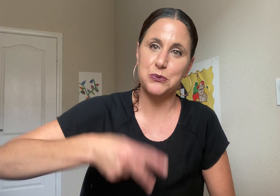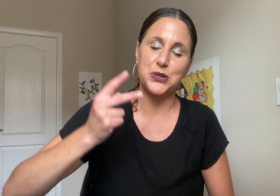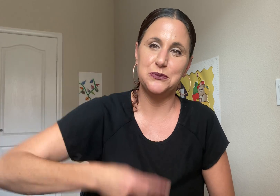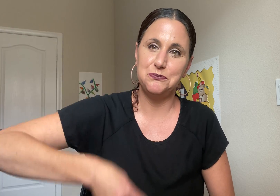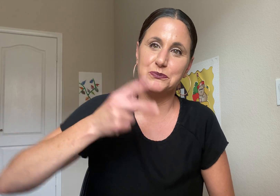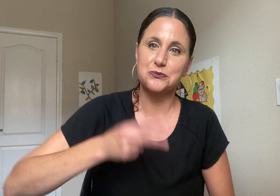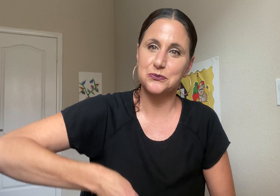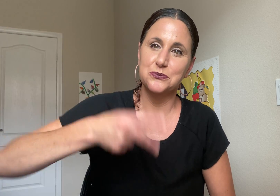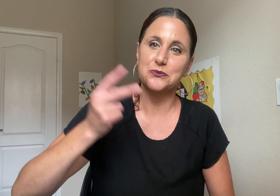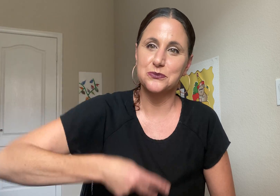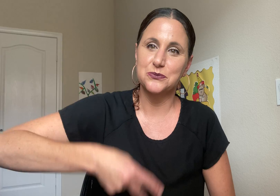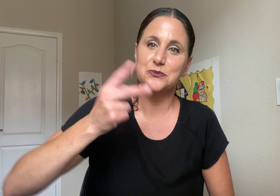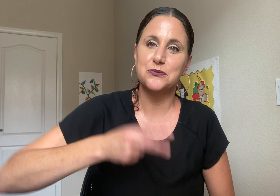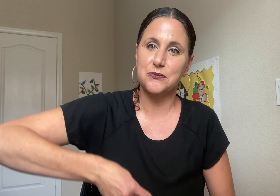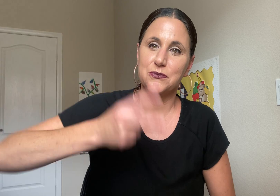Purple.